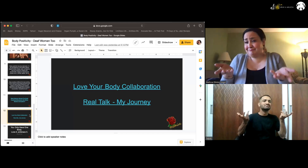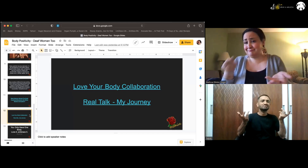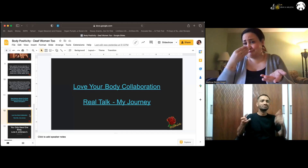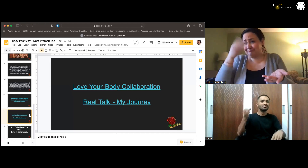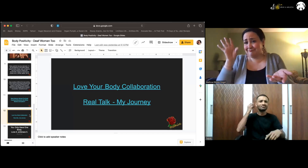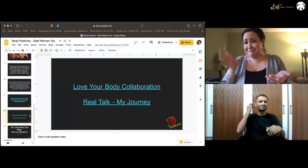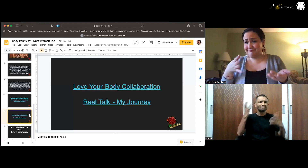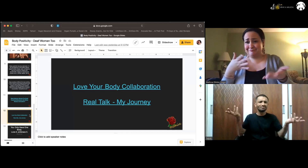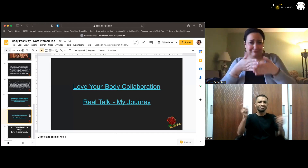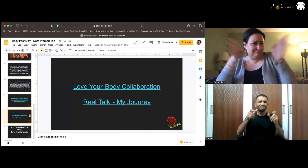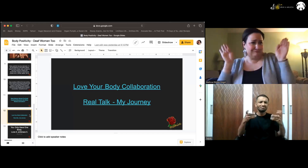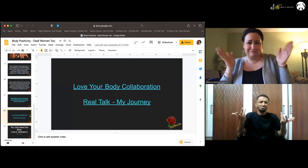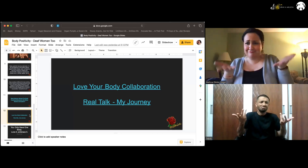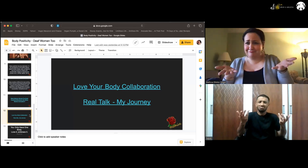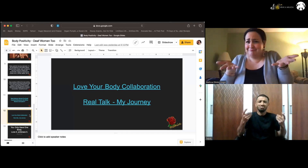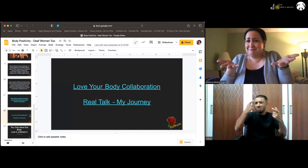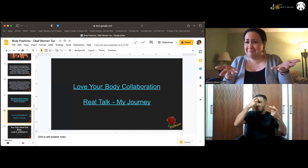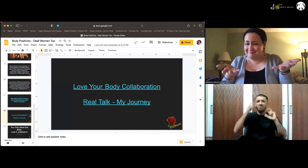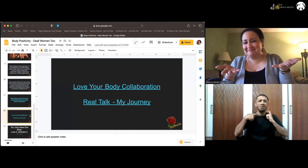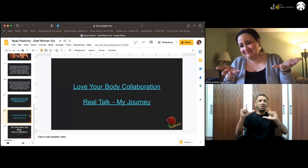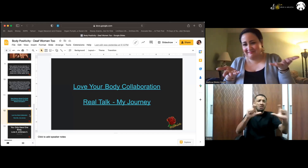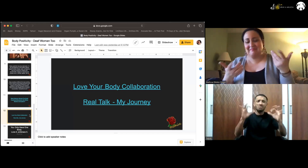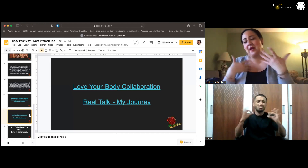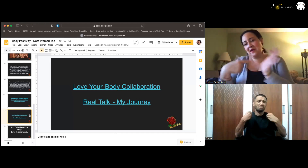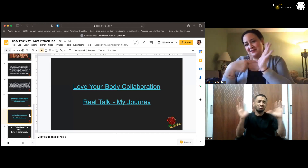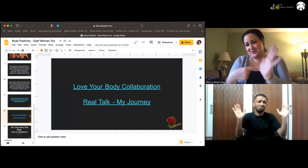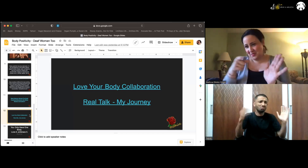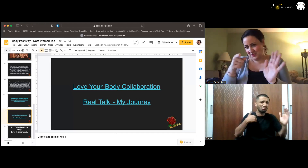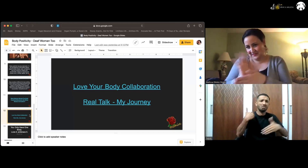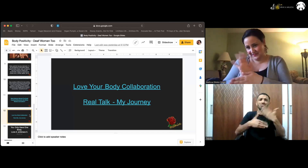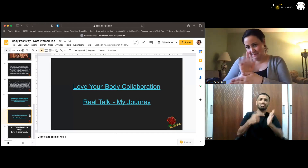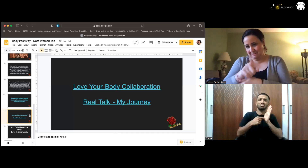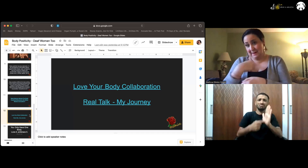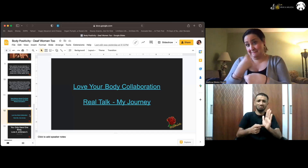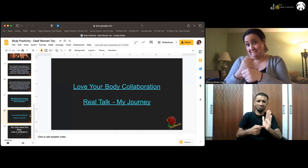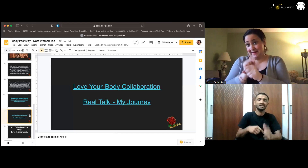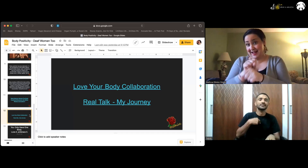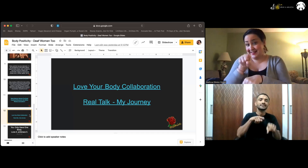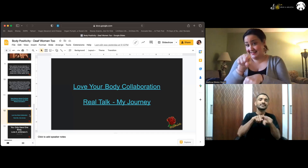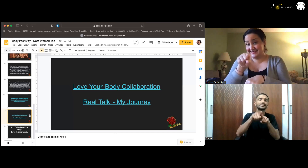yeah, they get places very soon. But then,